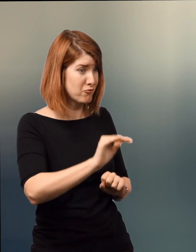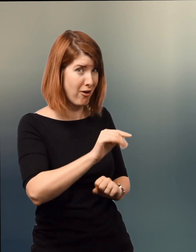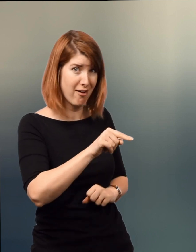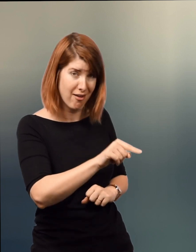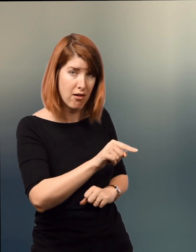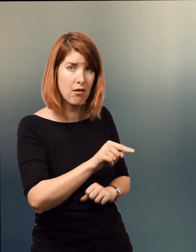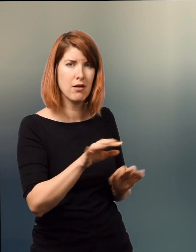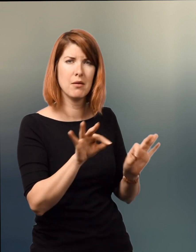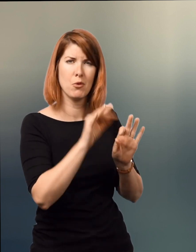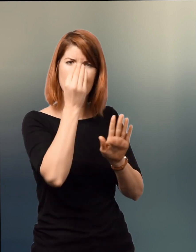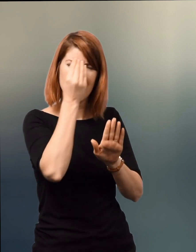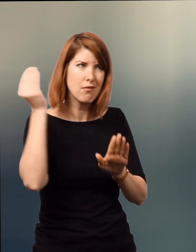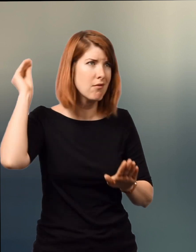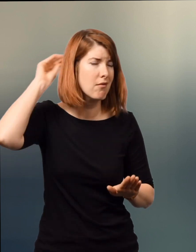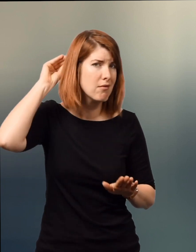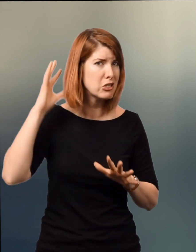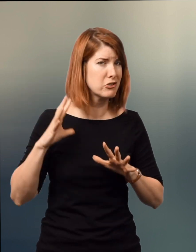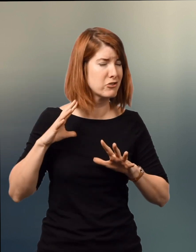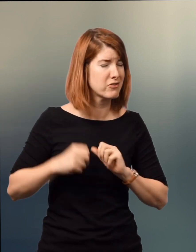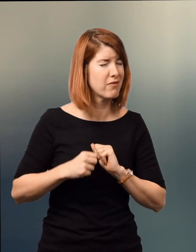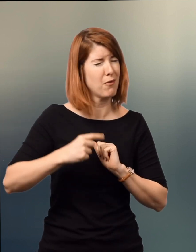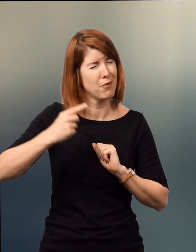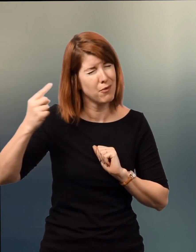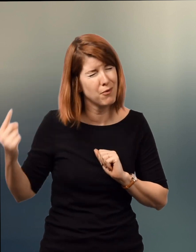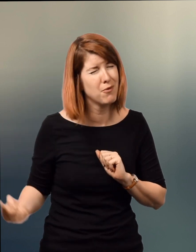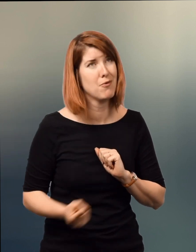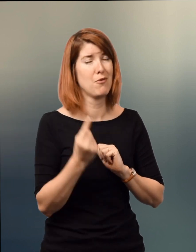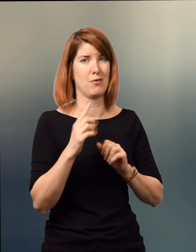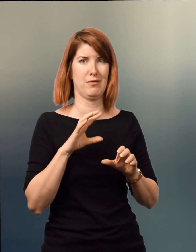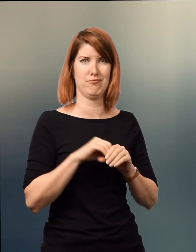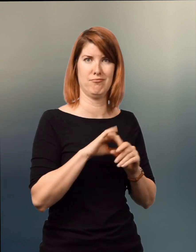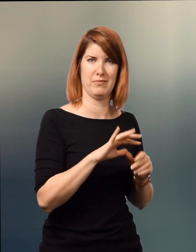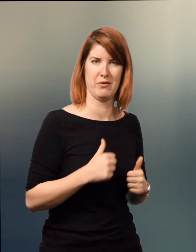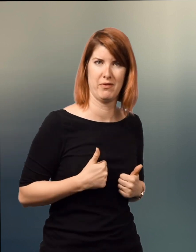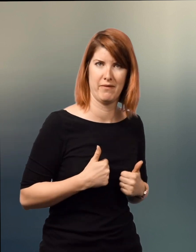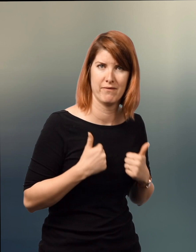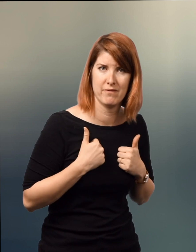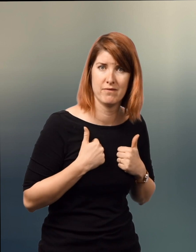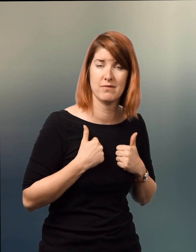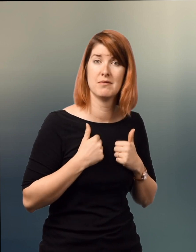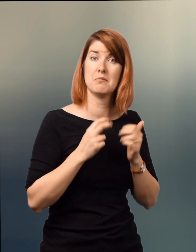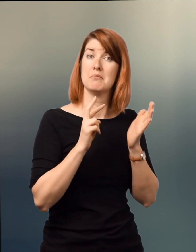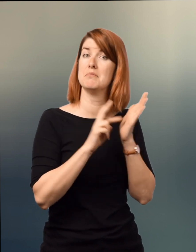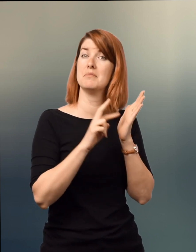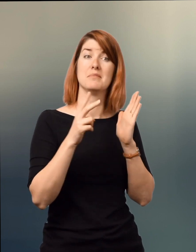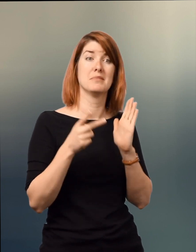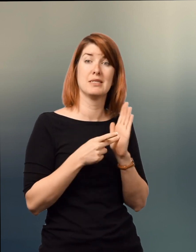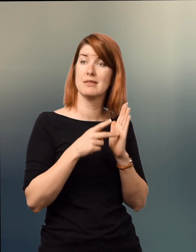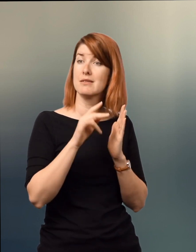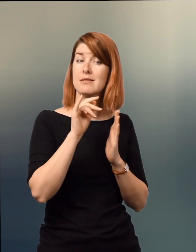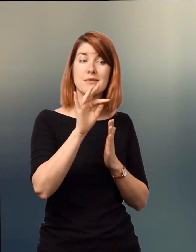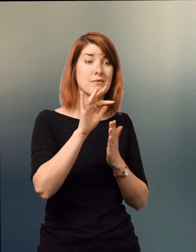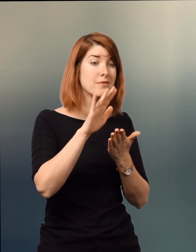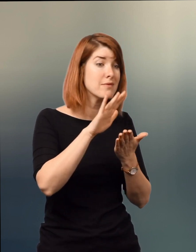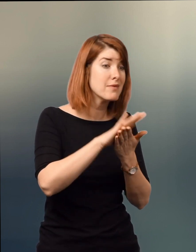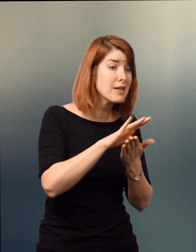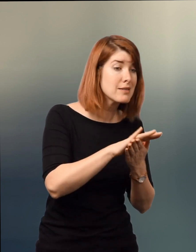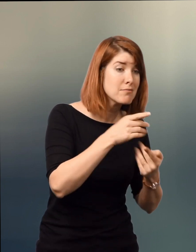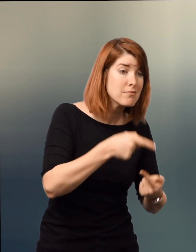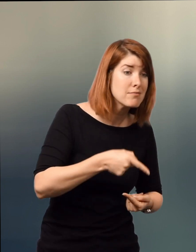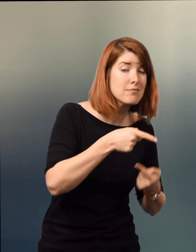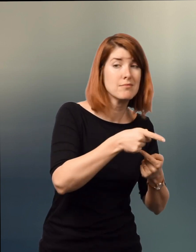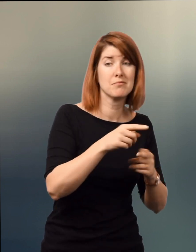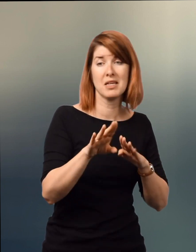education of a deaf adopted child, it's important to keep in mind that grief is always some part of the picture for them. And as such,